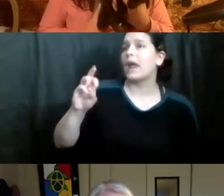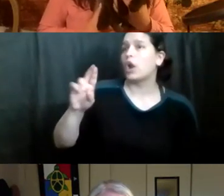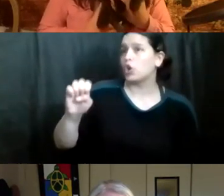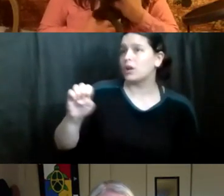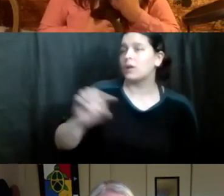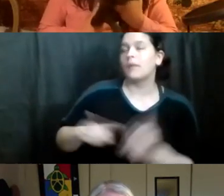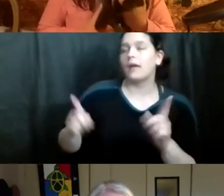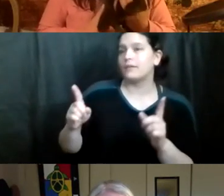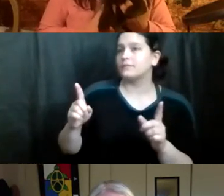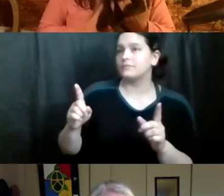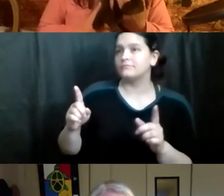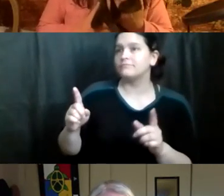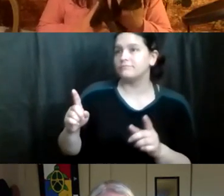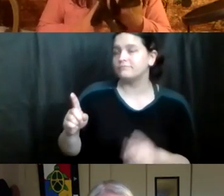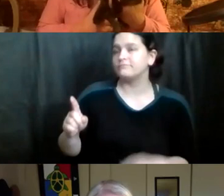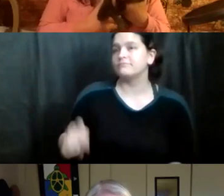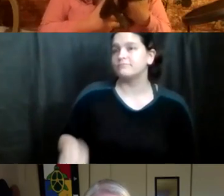be here, Geraldine in